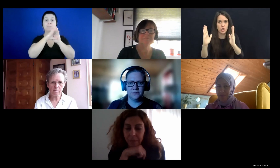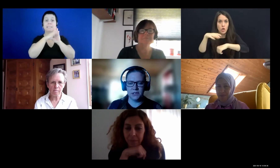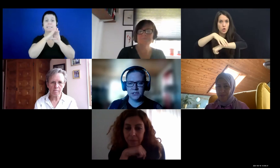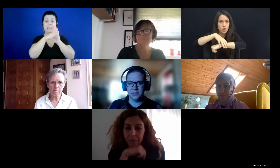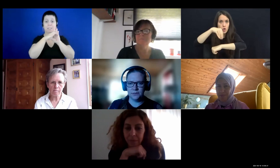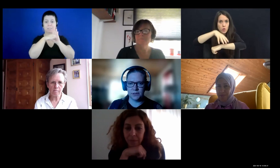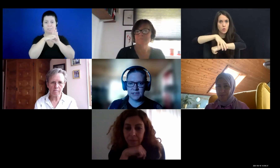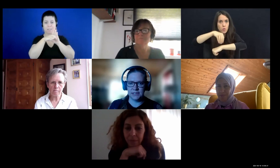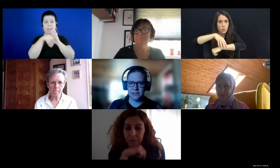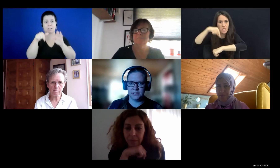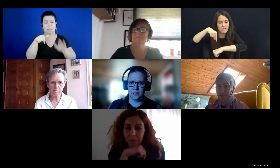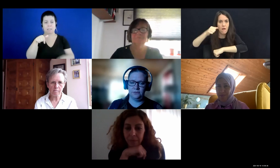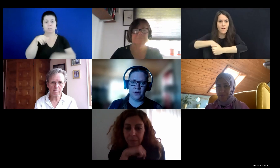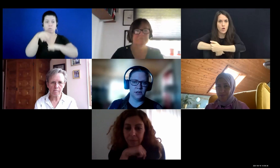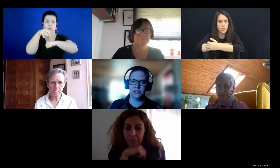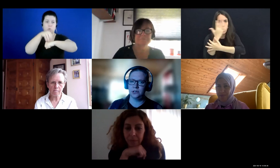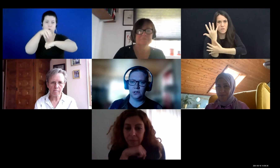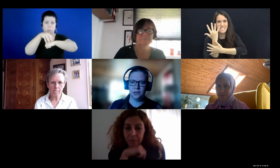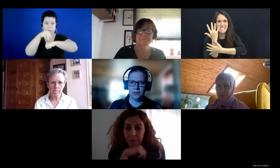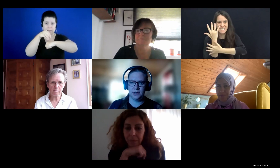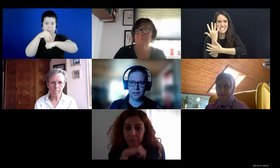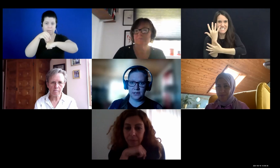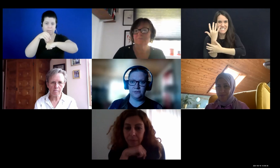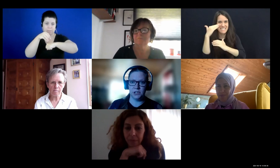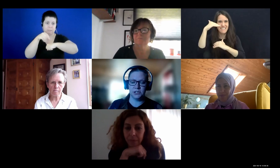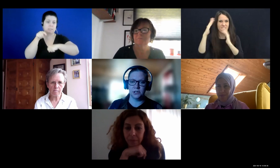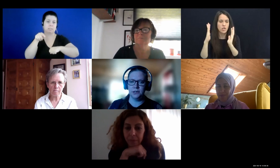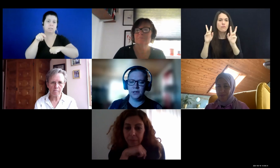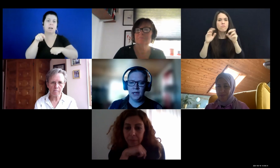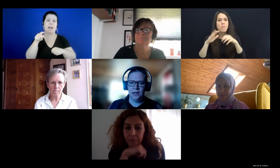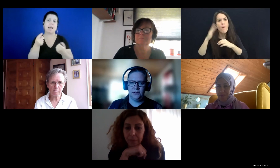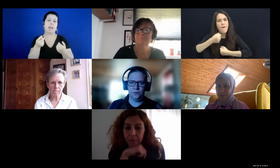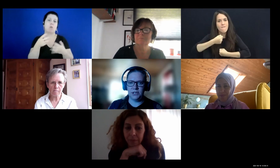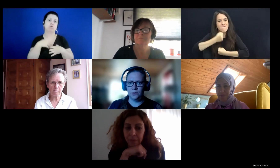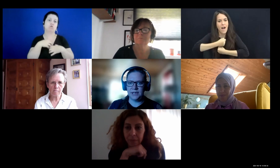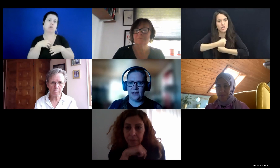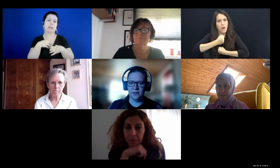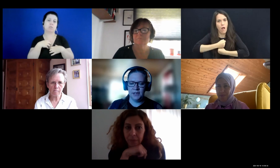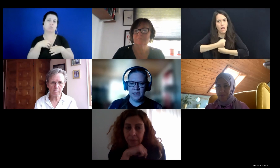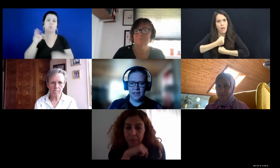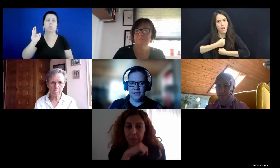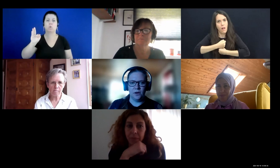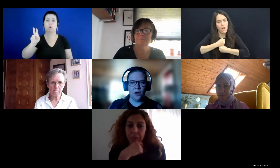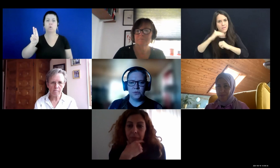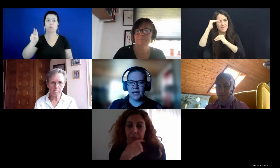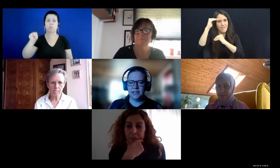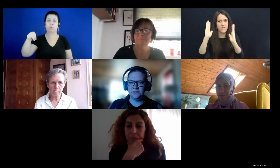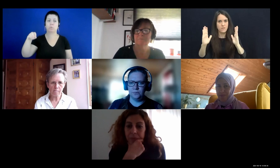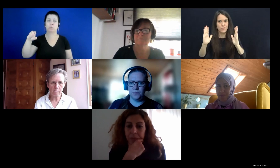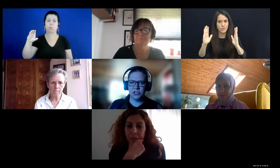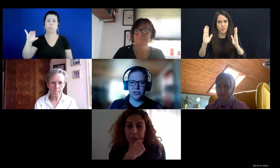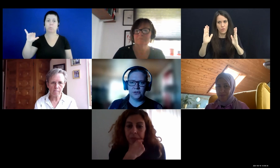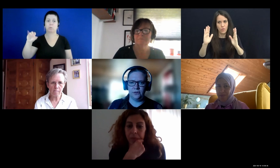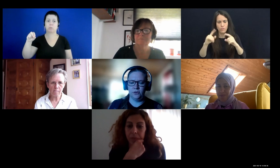Nordic definition, which is a functional definition. So we don't have